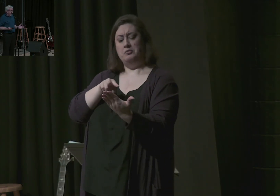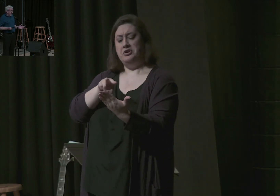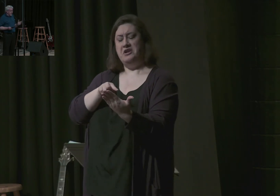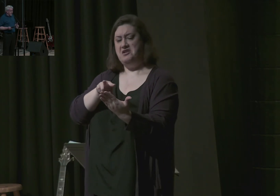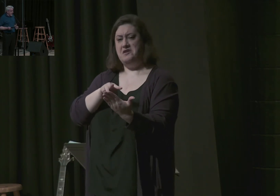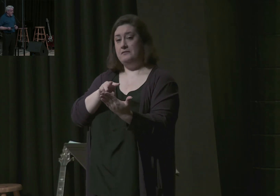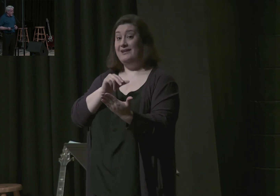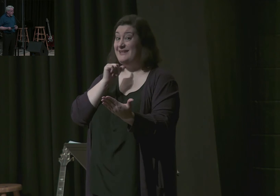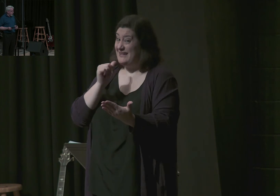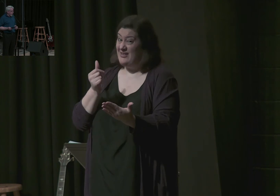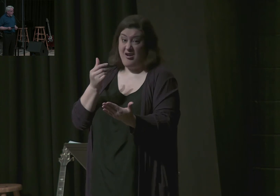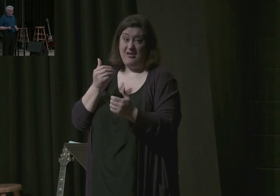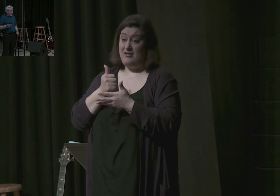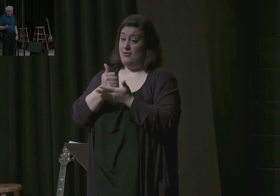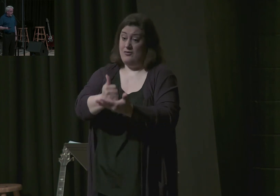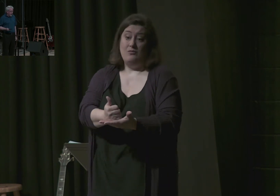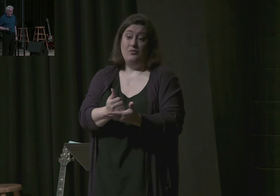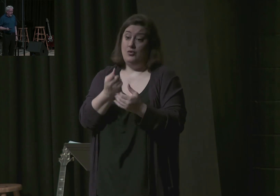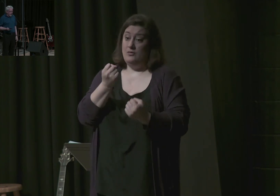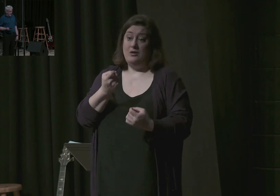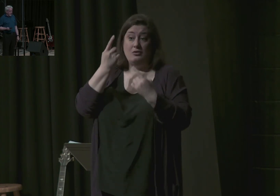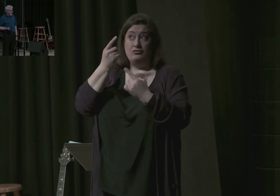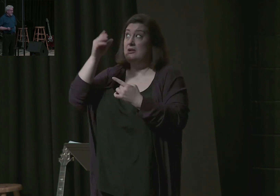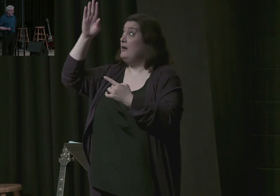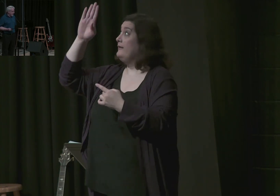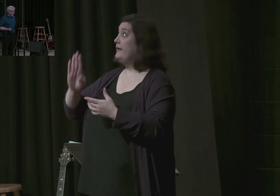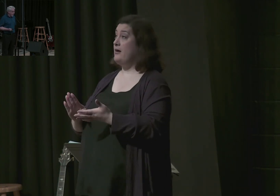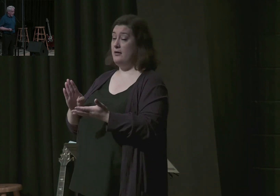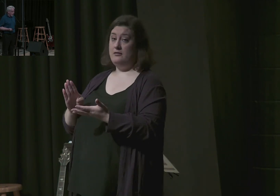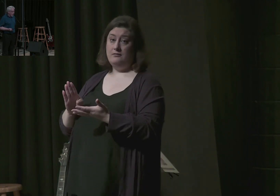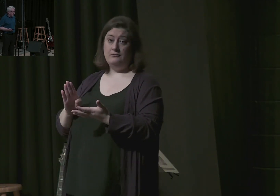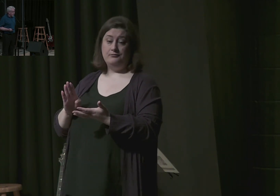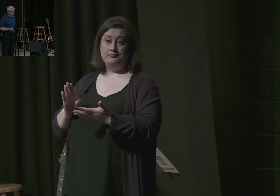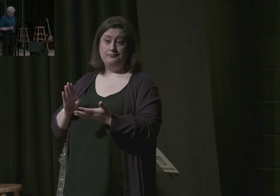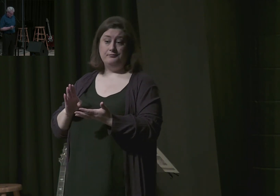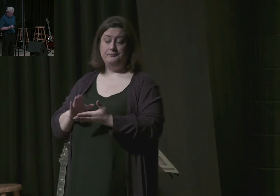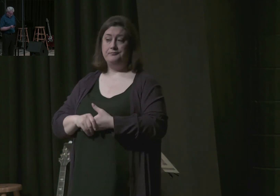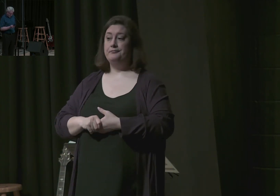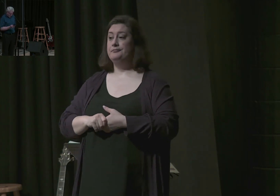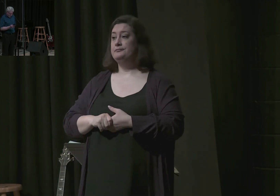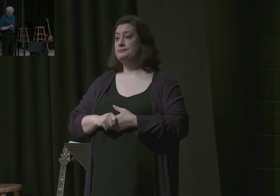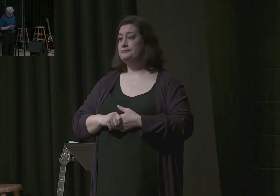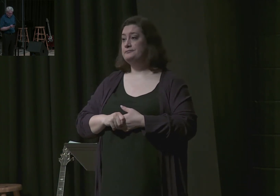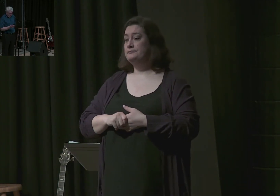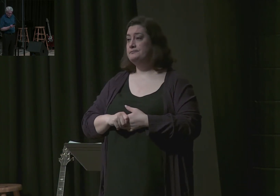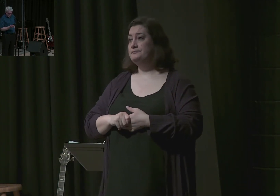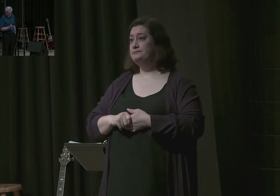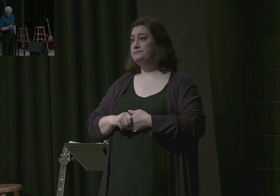Fortune telling does not tell you what Yahweh is saying or doing.